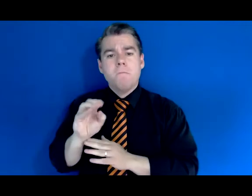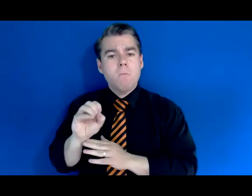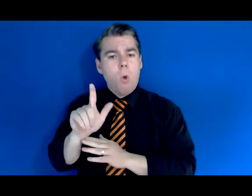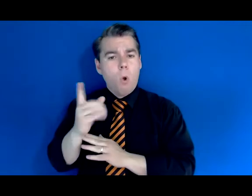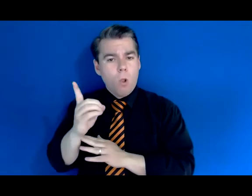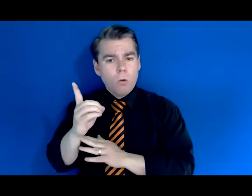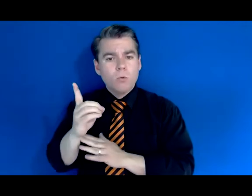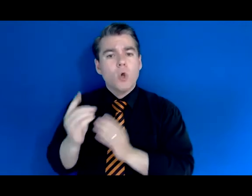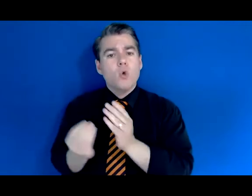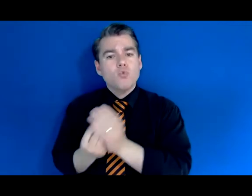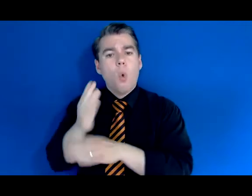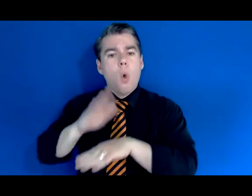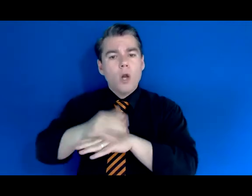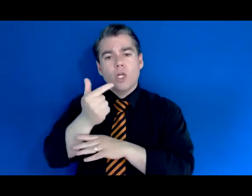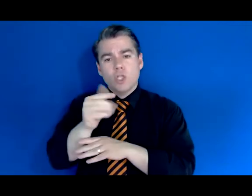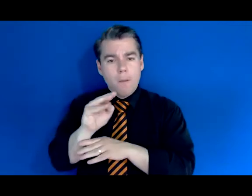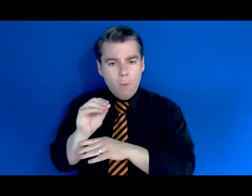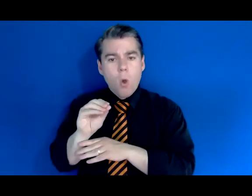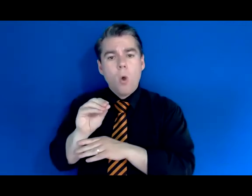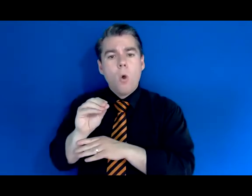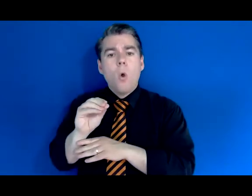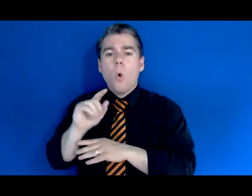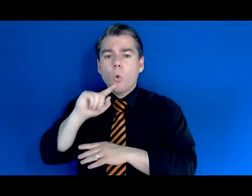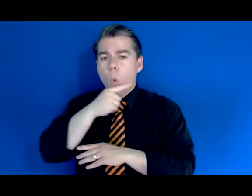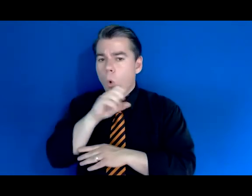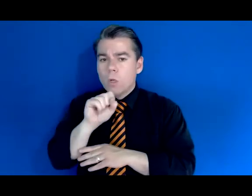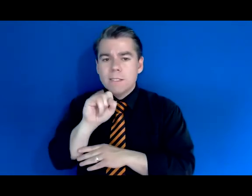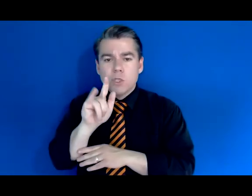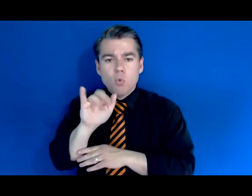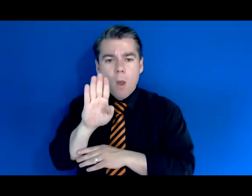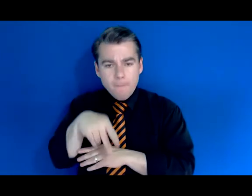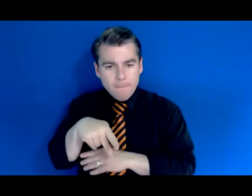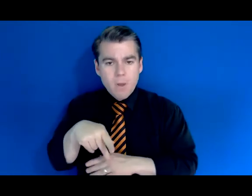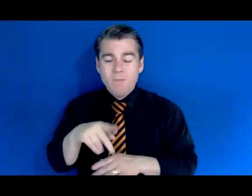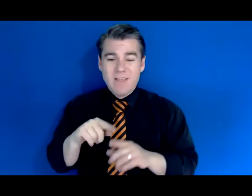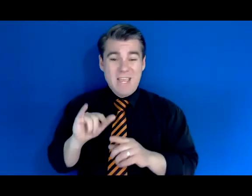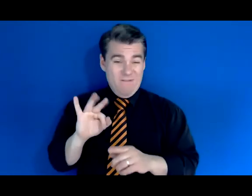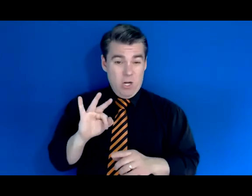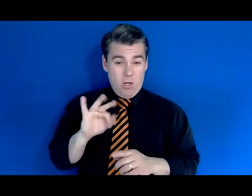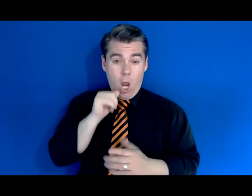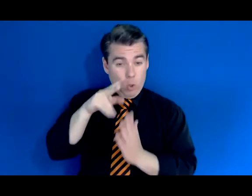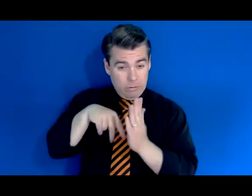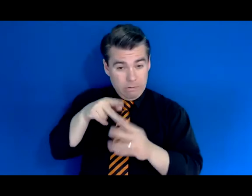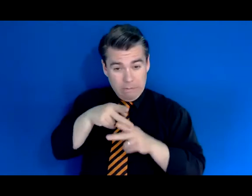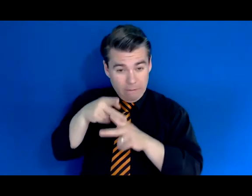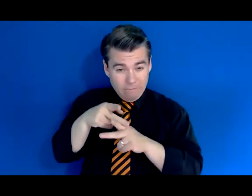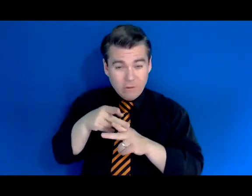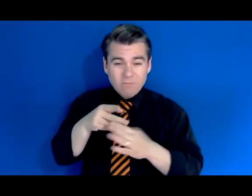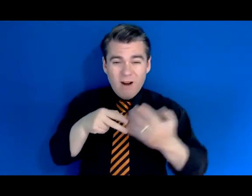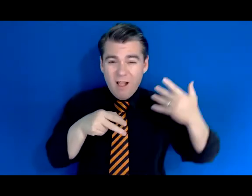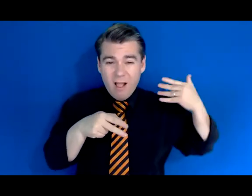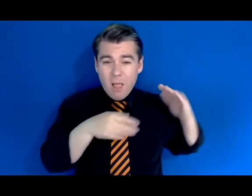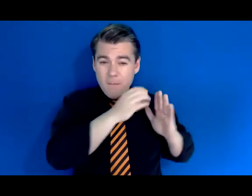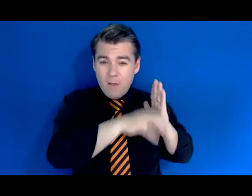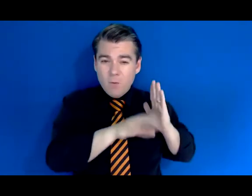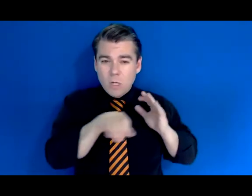syrup. If one did not read carefully, one would miss one of the early paragraphs which says how it